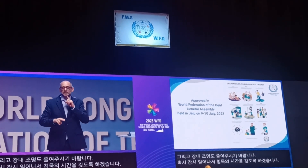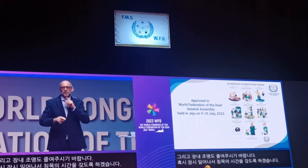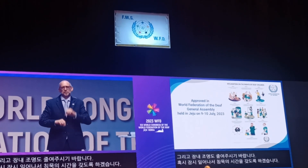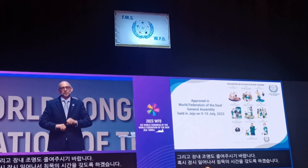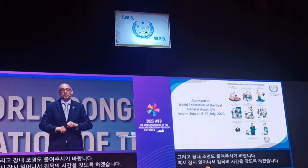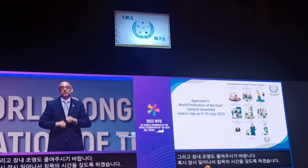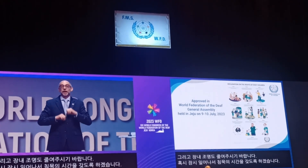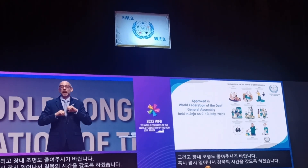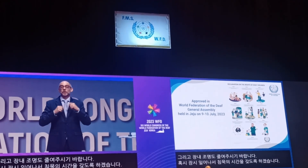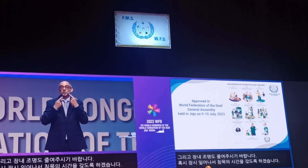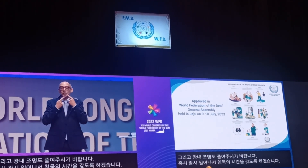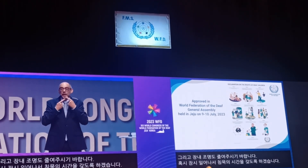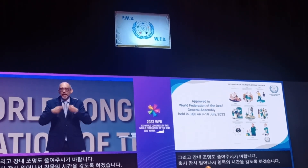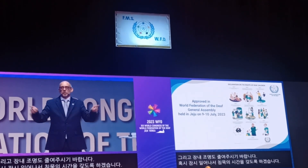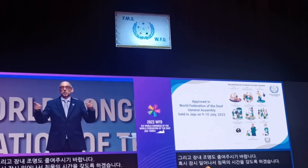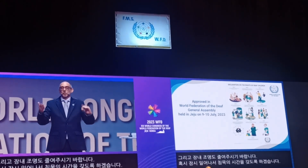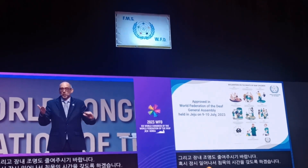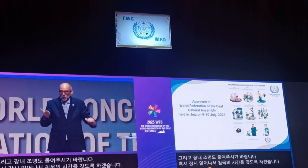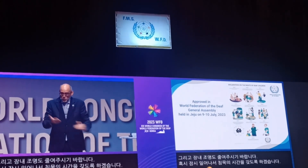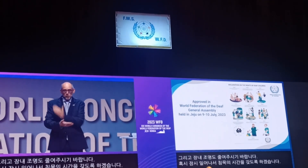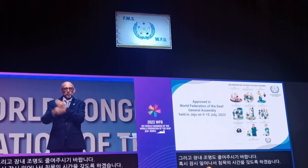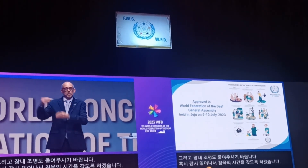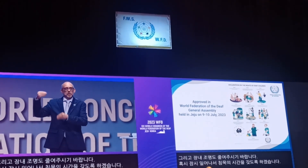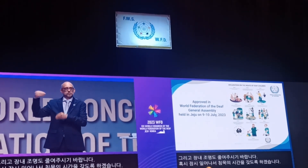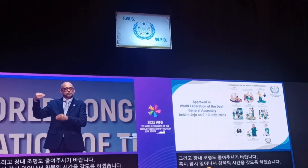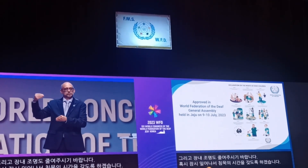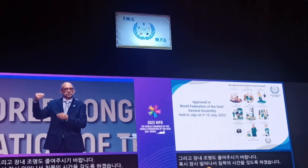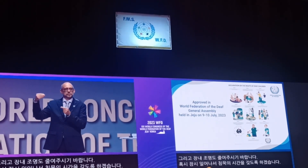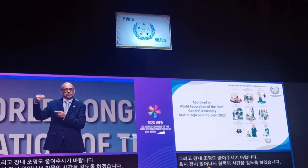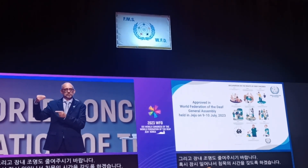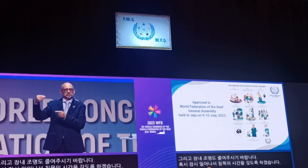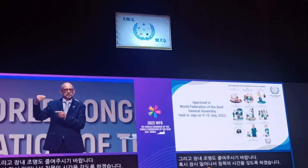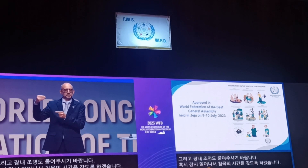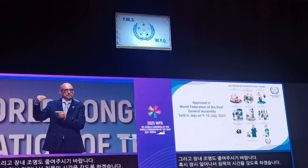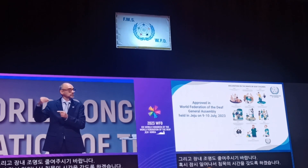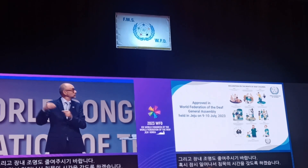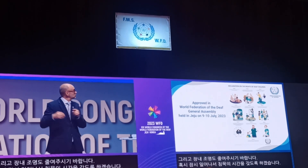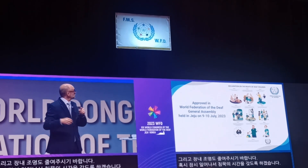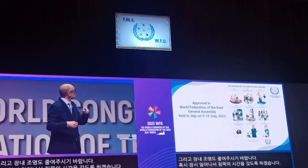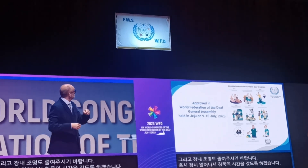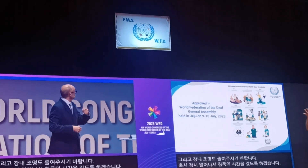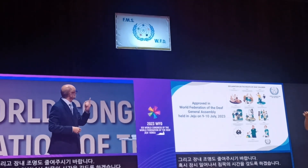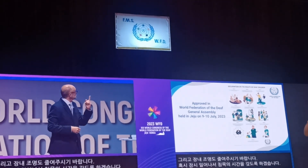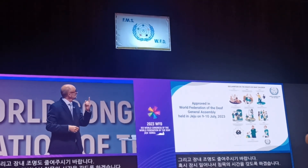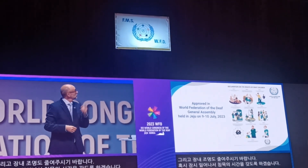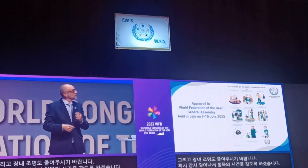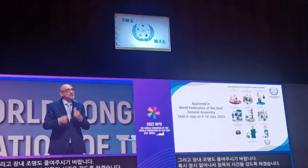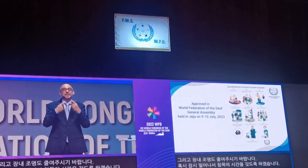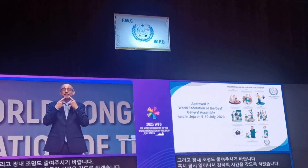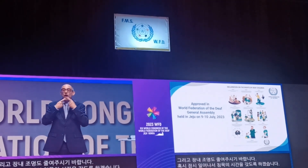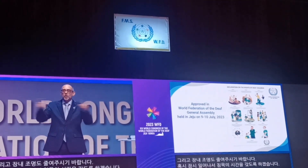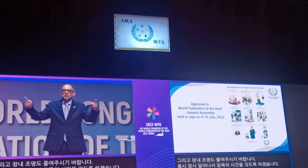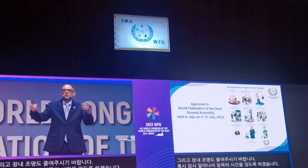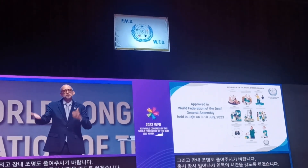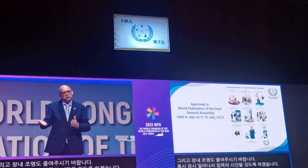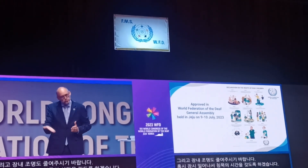because the World Federation for the Deaf is proud to announce a new document that we're going to launch